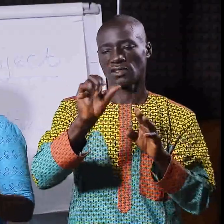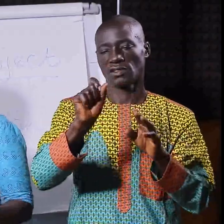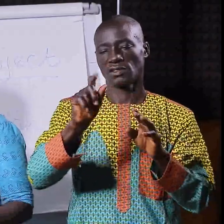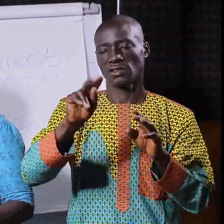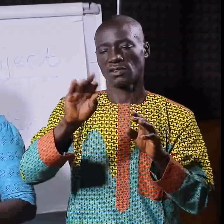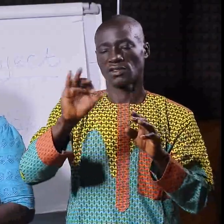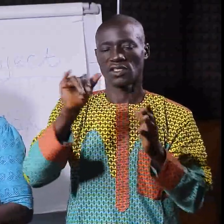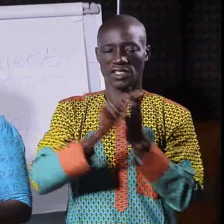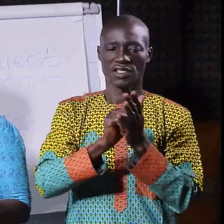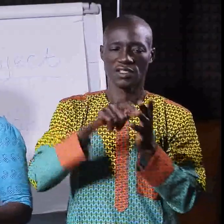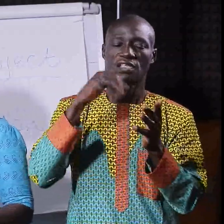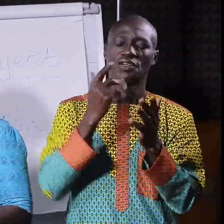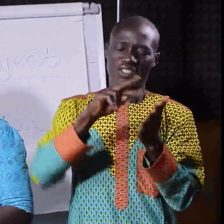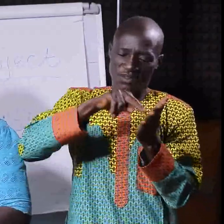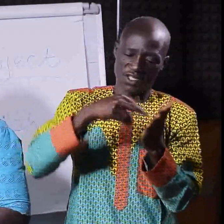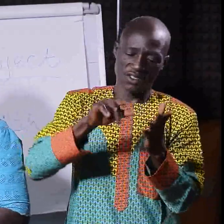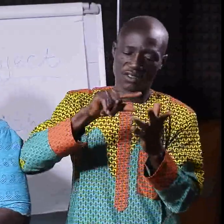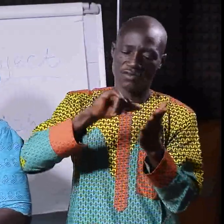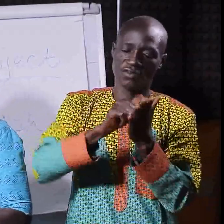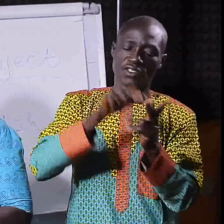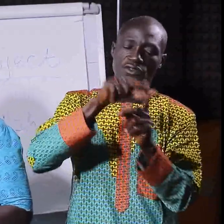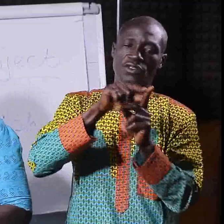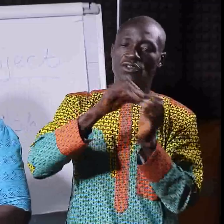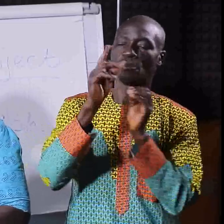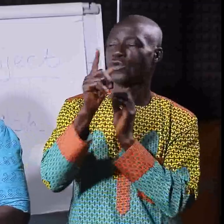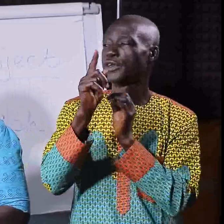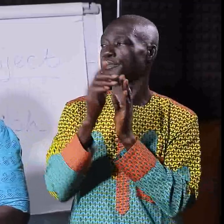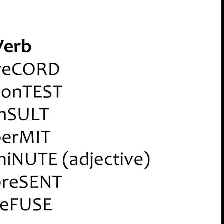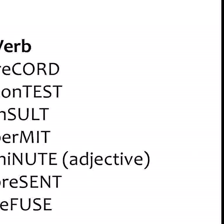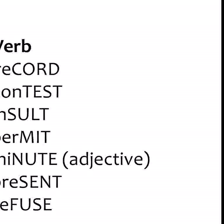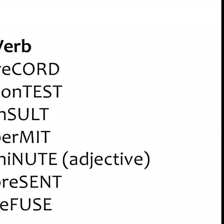that defines the meaning of these words. Number one,